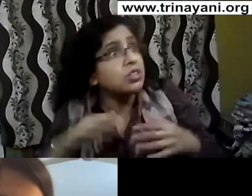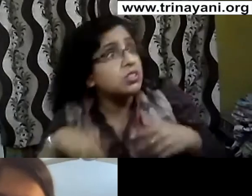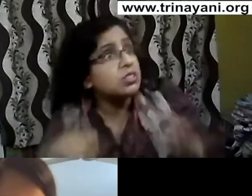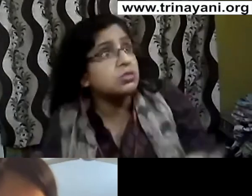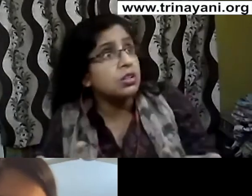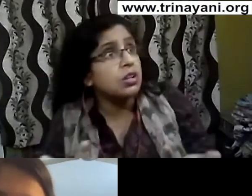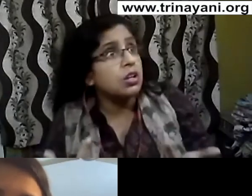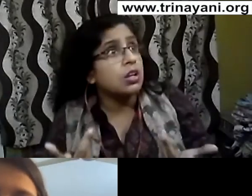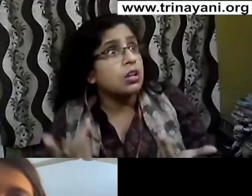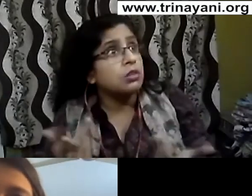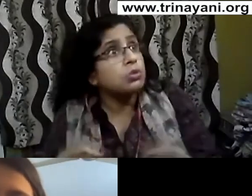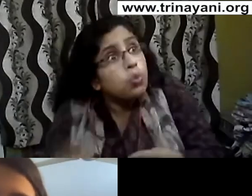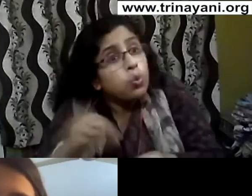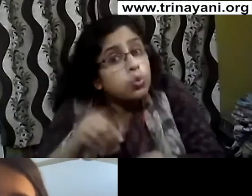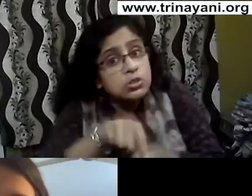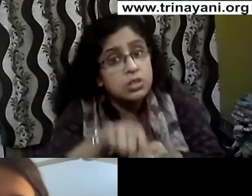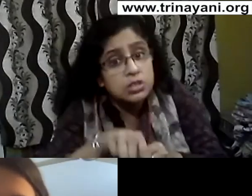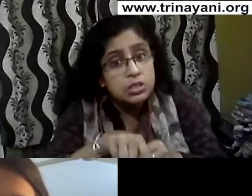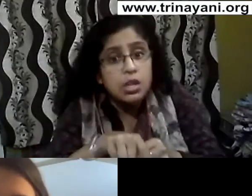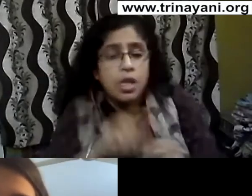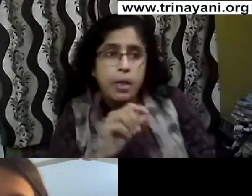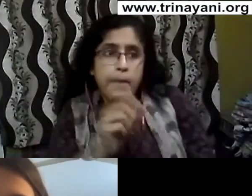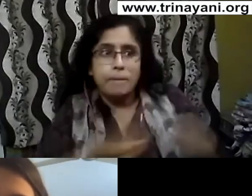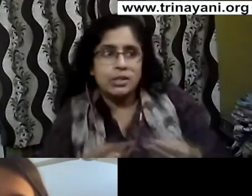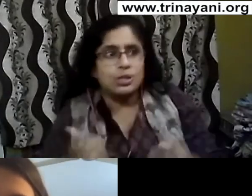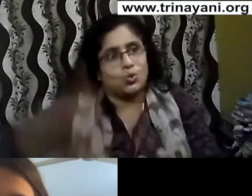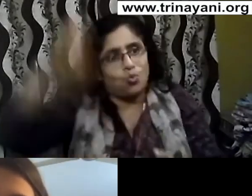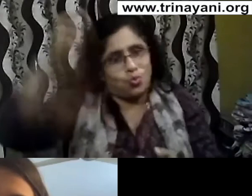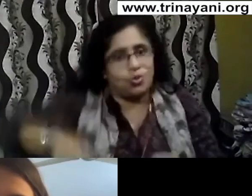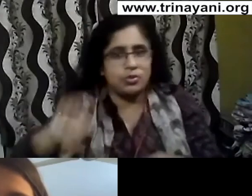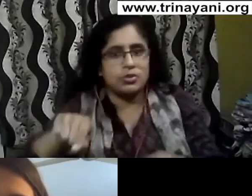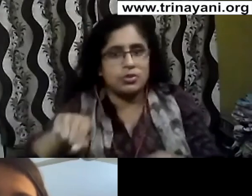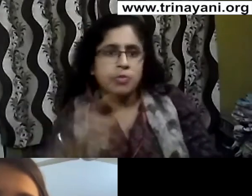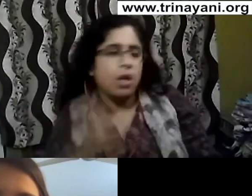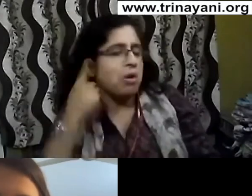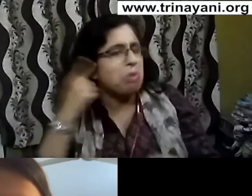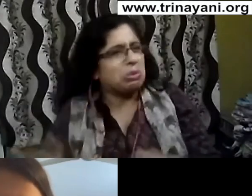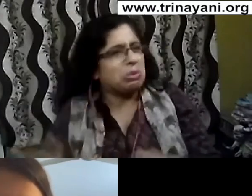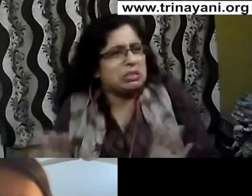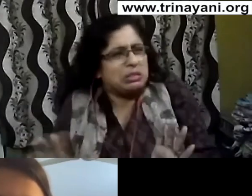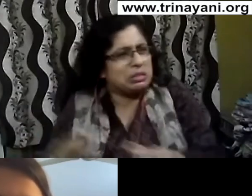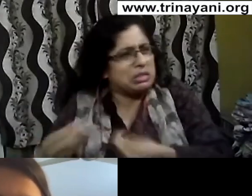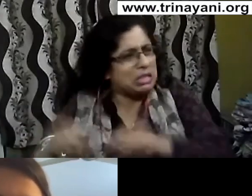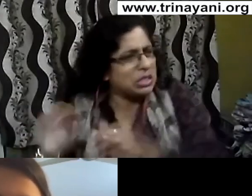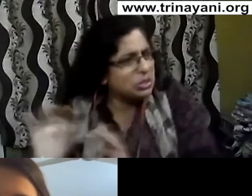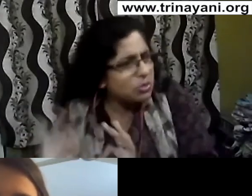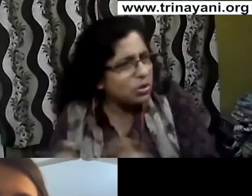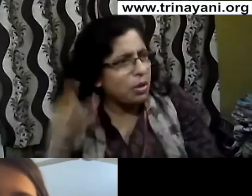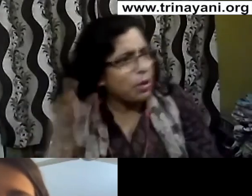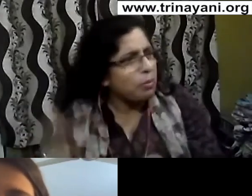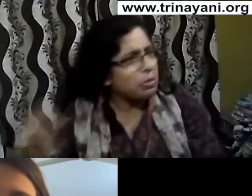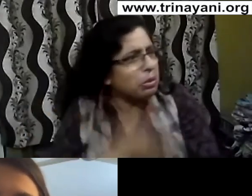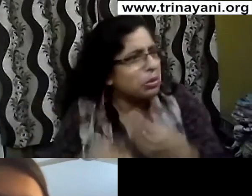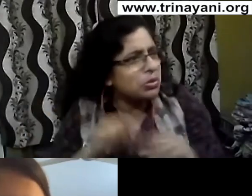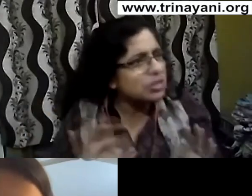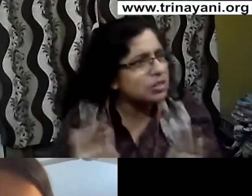other incentive, right? Like if you tell a business owner that, hey, you're also neglecting a part of sales, because it's not like people with disabilities are not